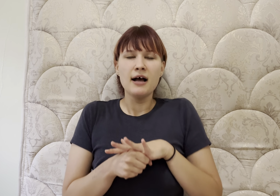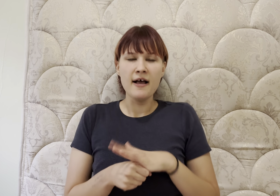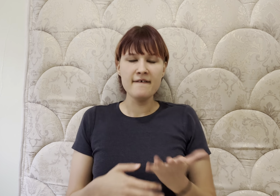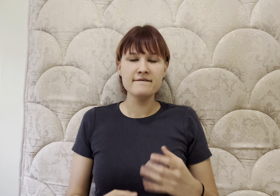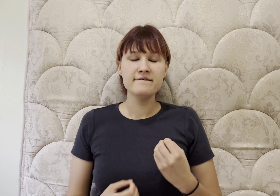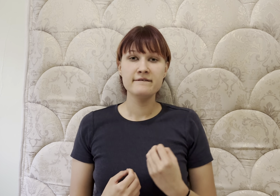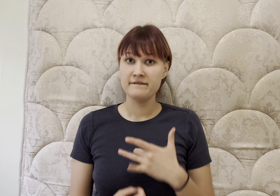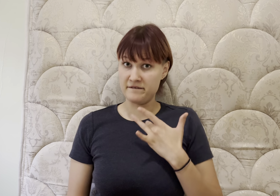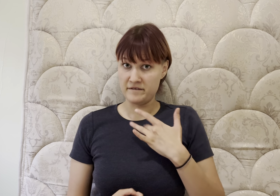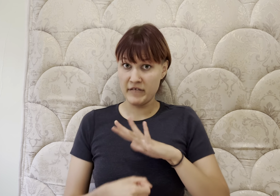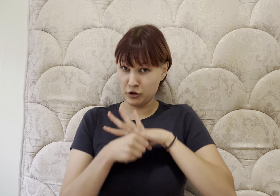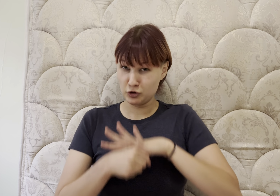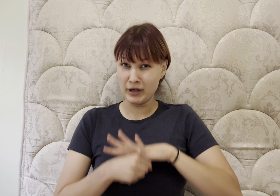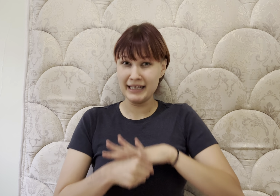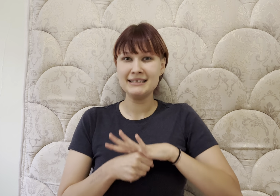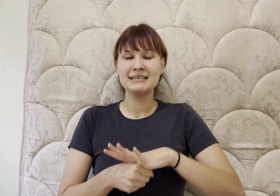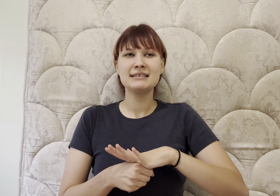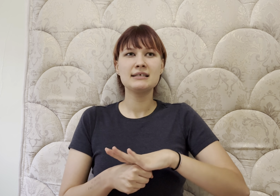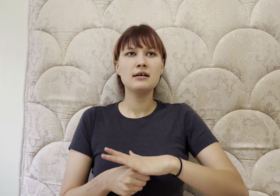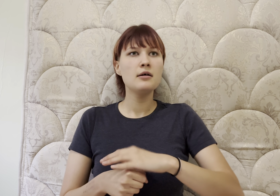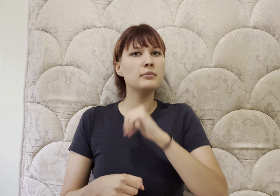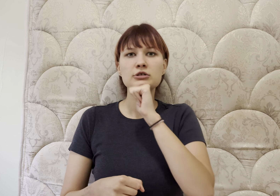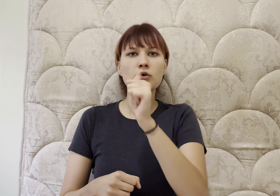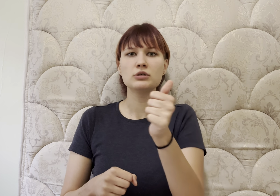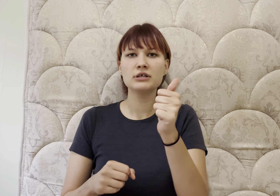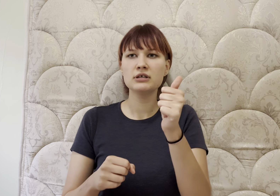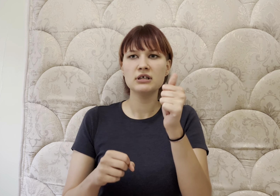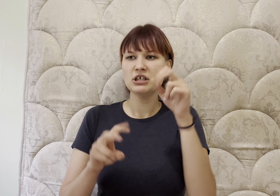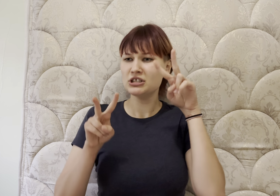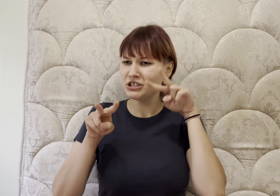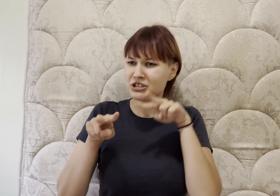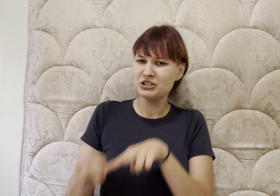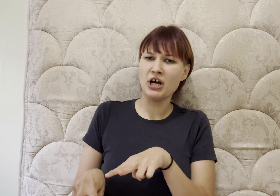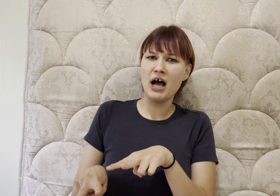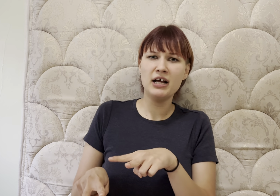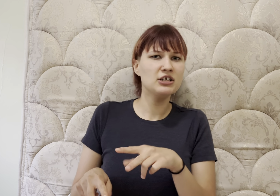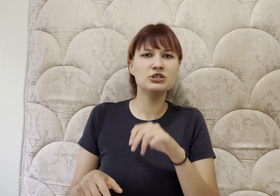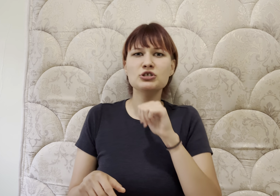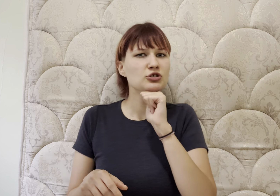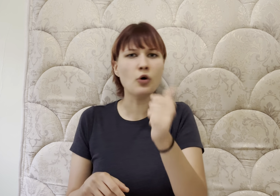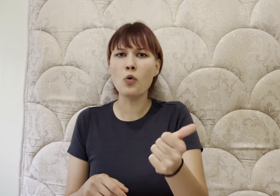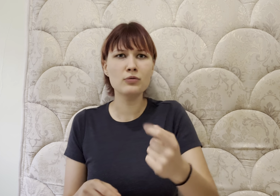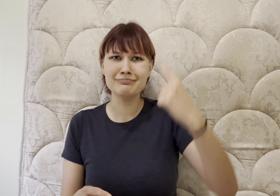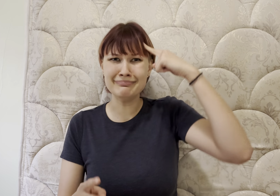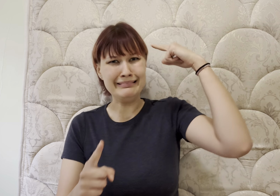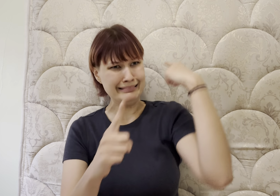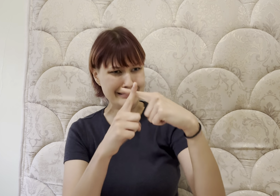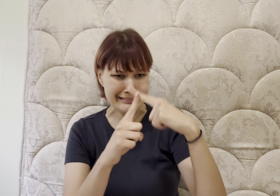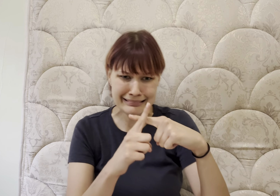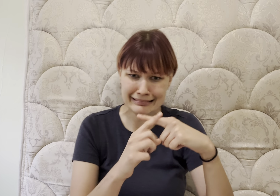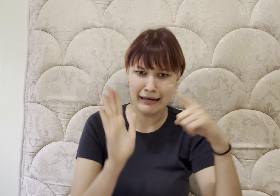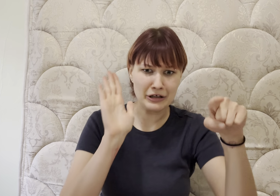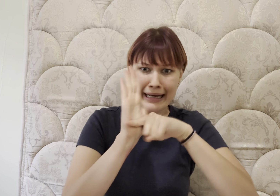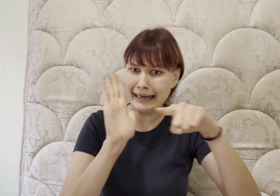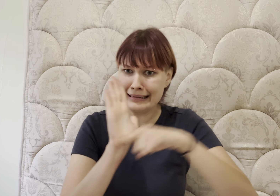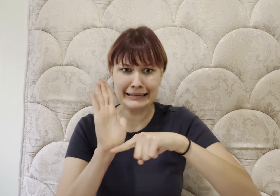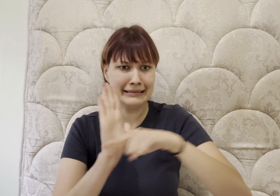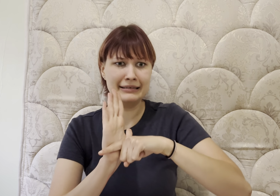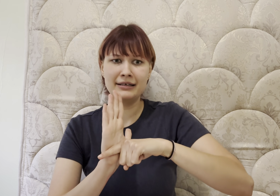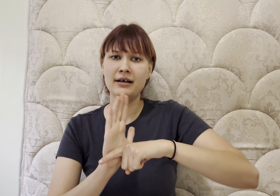that sort of thing. DBT also involves regulating emotional responses. So maybe I don't need to fly